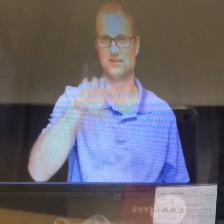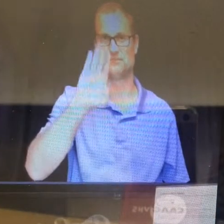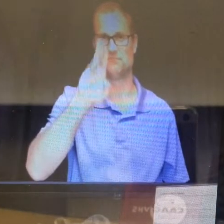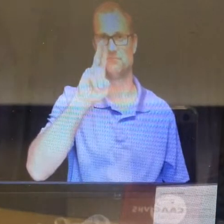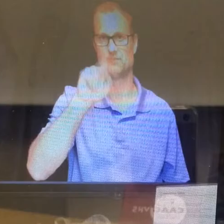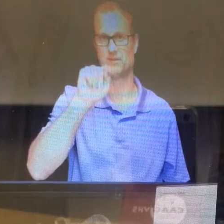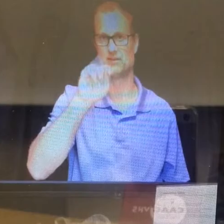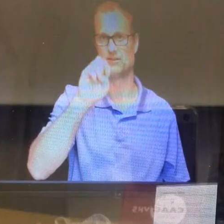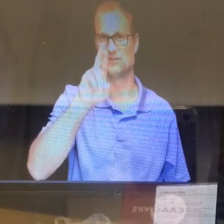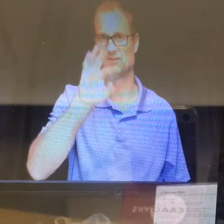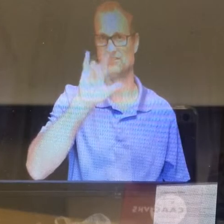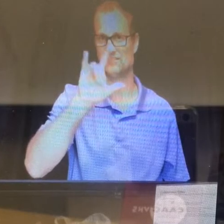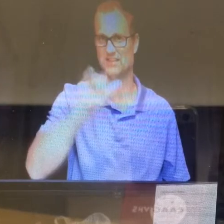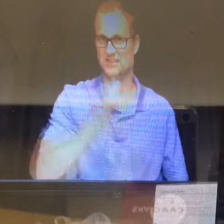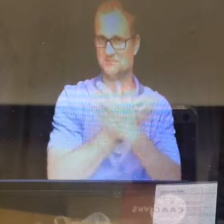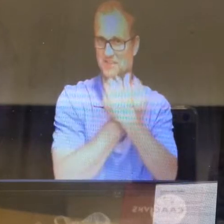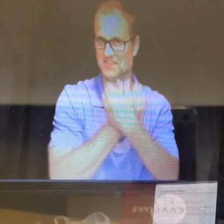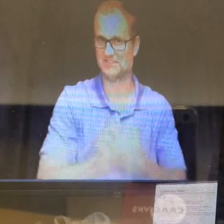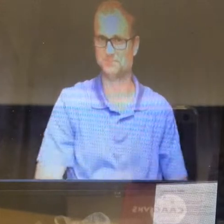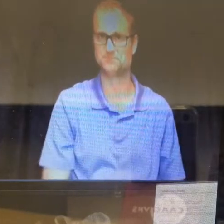Today our science topic is monarch butterflies.